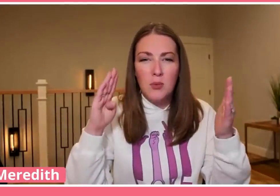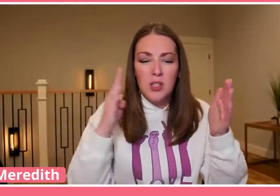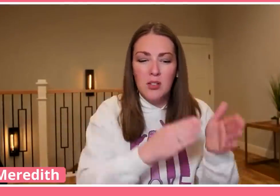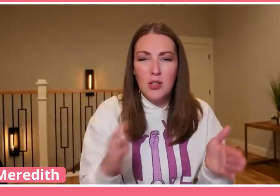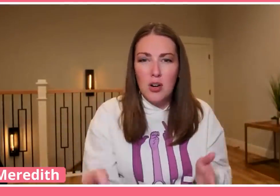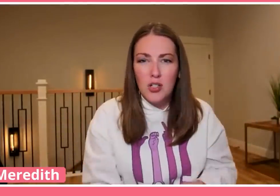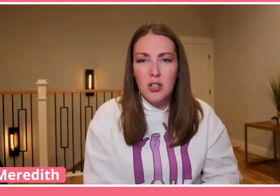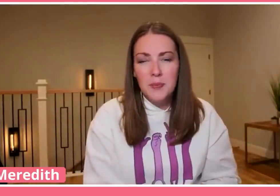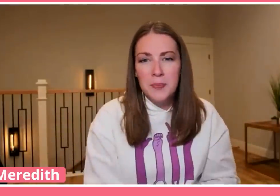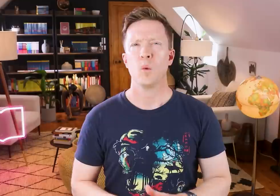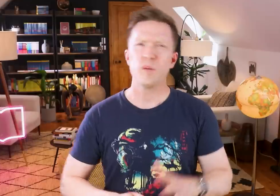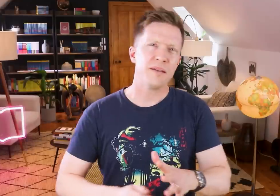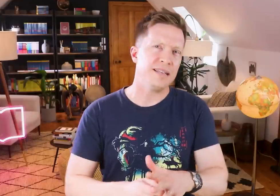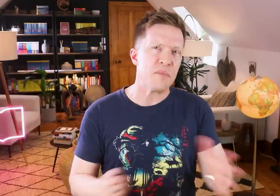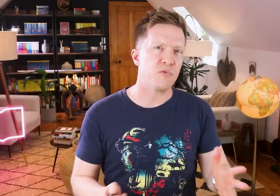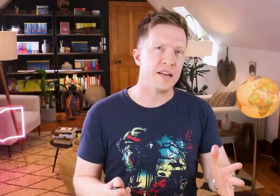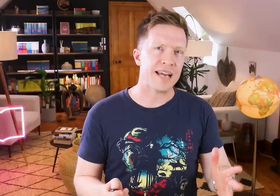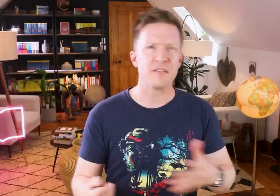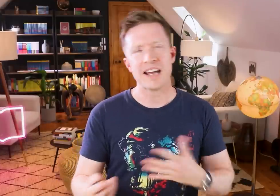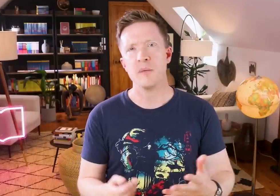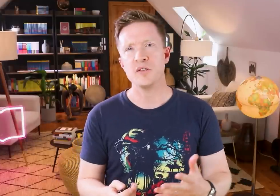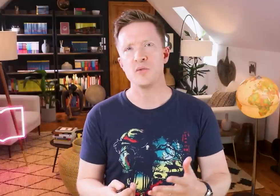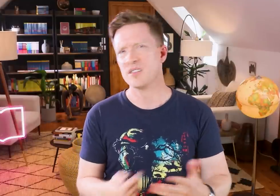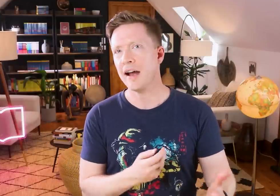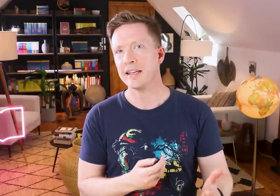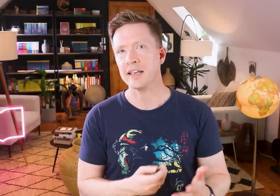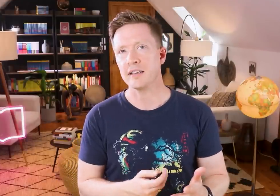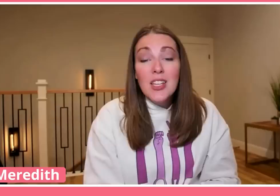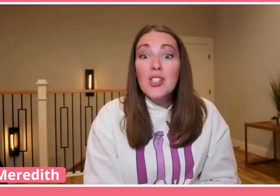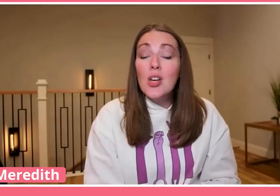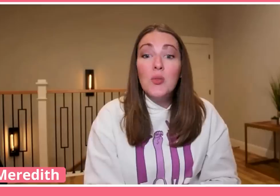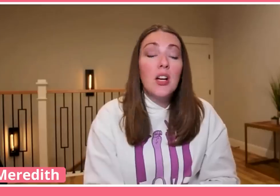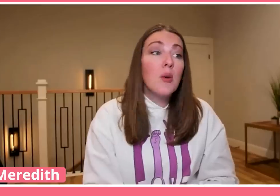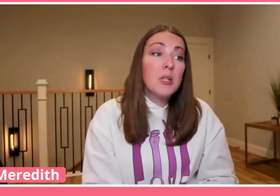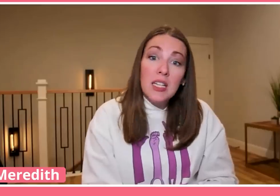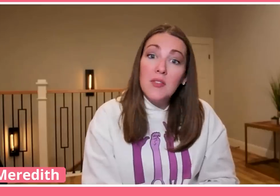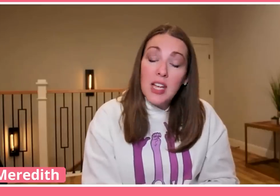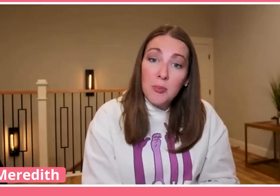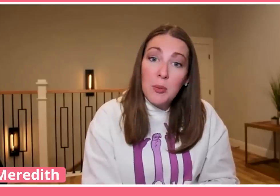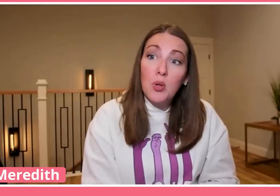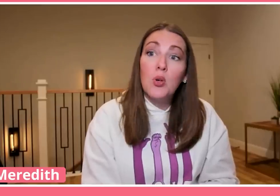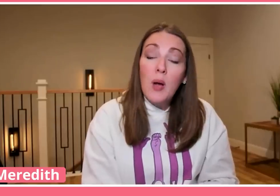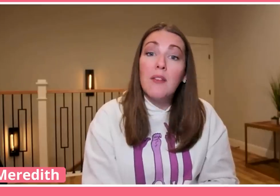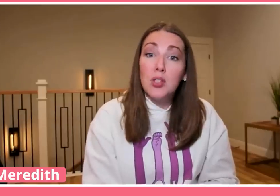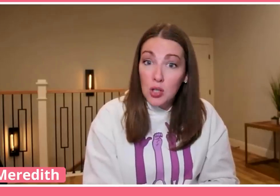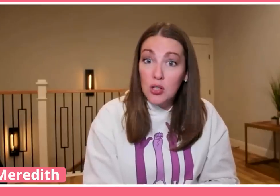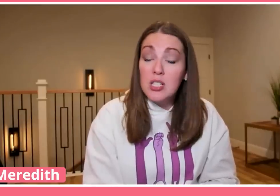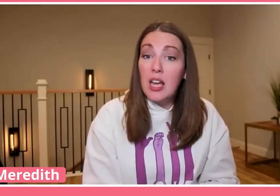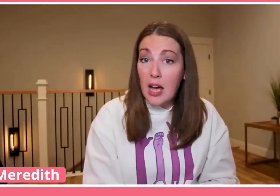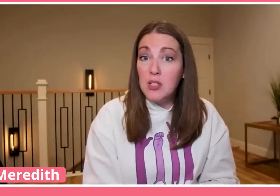the structure. What about lip reading? How does that come into signing then? So there are plenty of deaf people who have learned how to